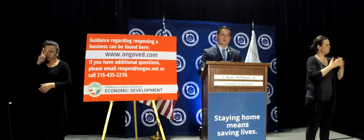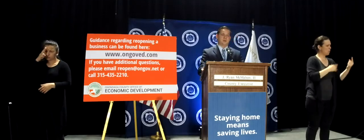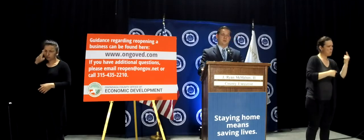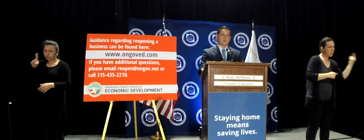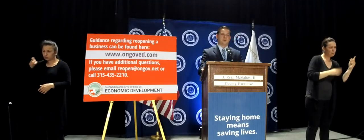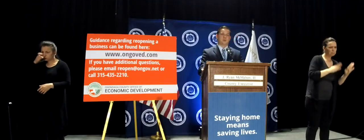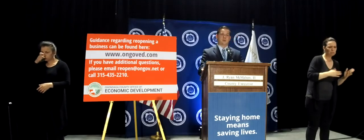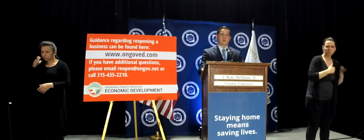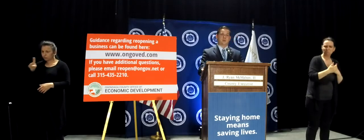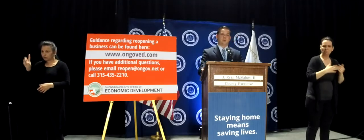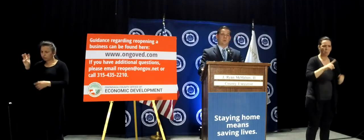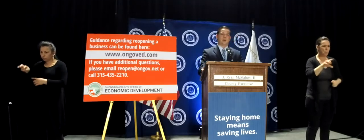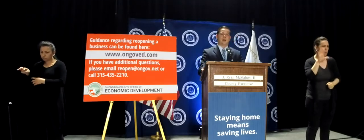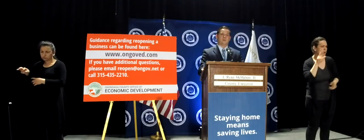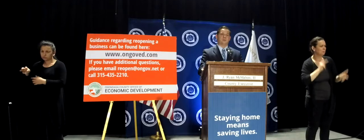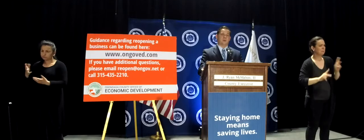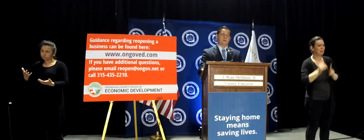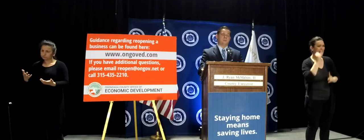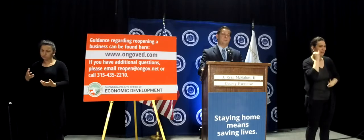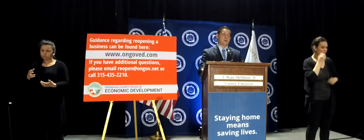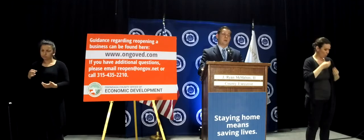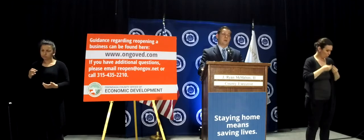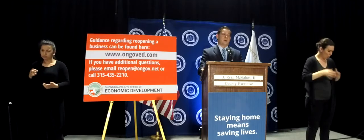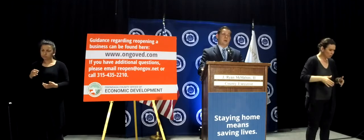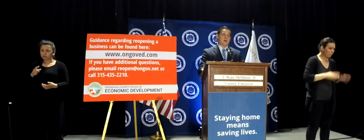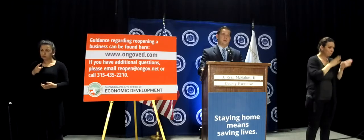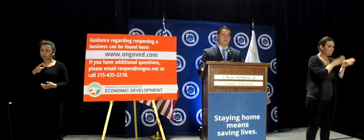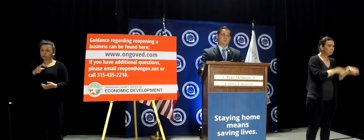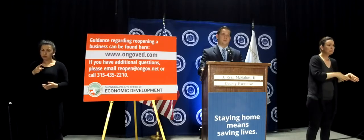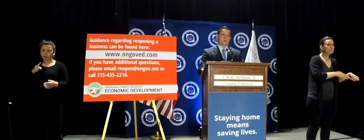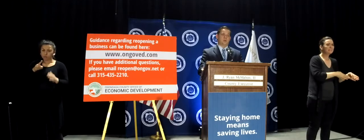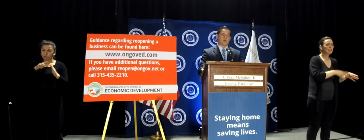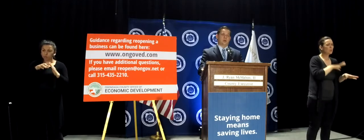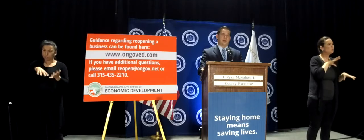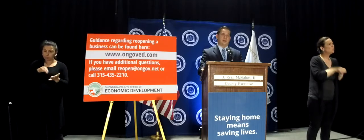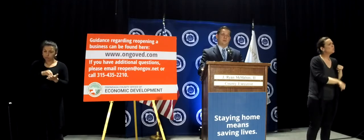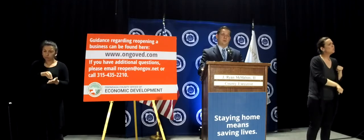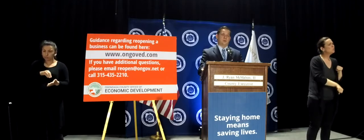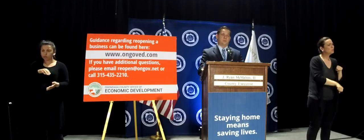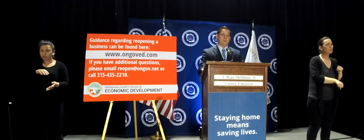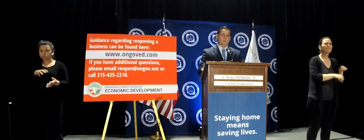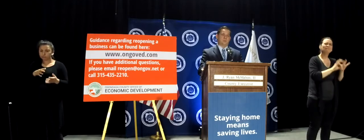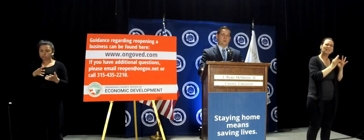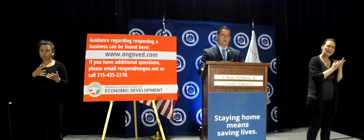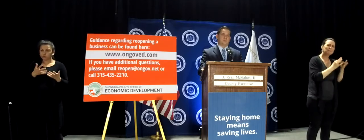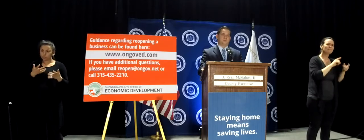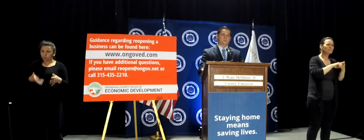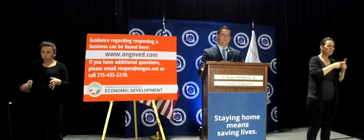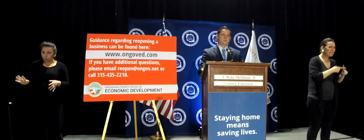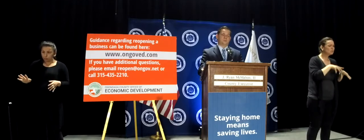somebody's lost a loved one sooner than they would have, right? When you look at it from